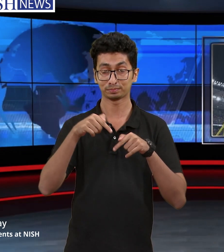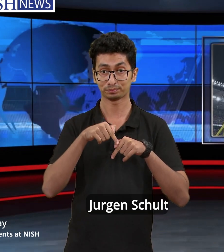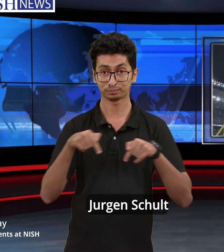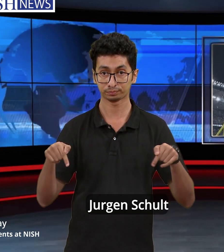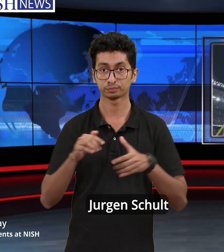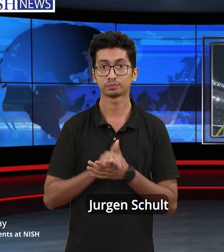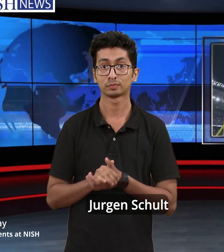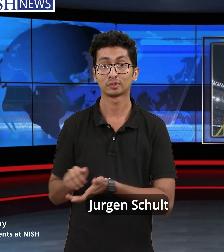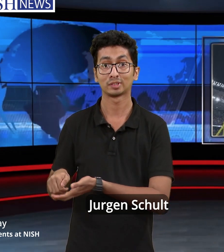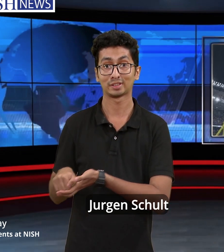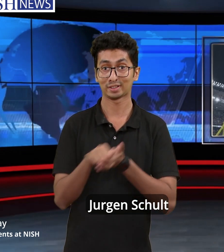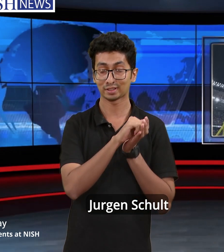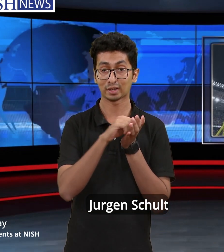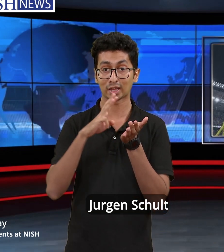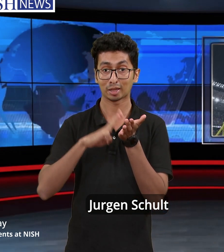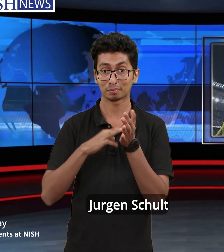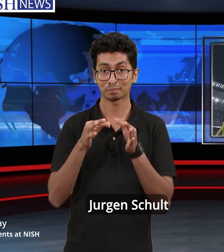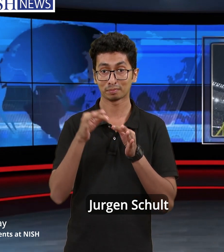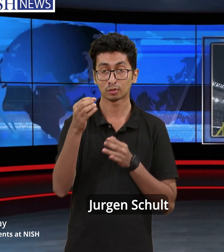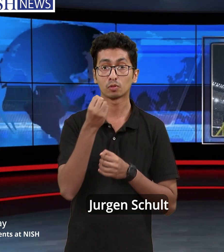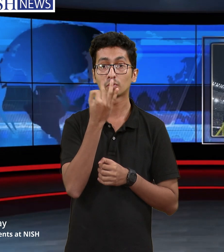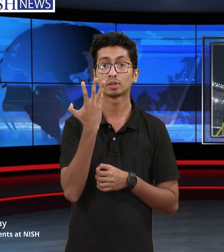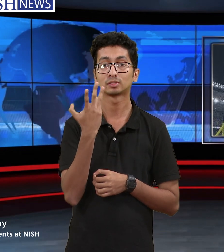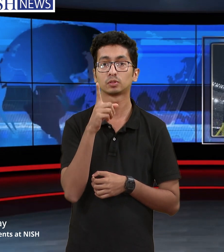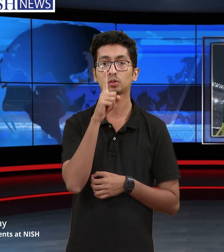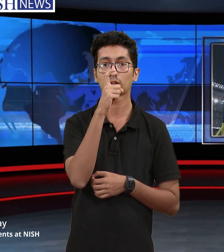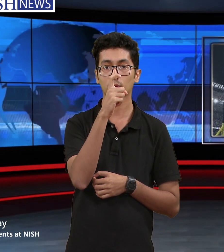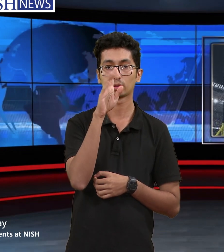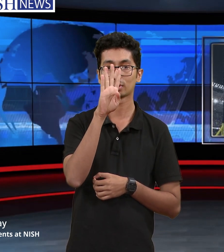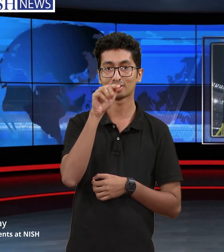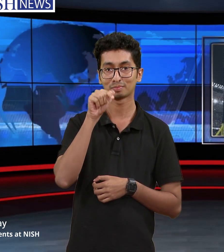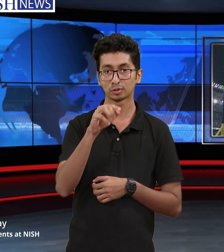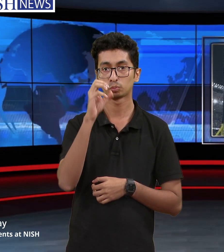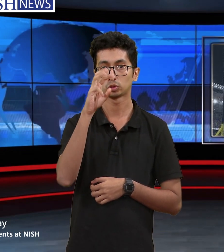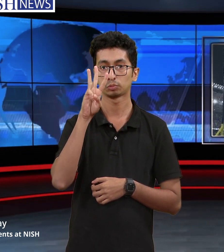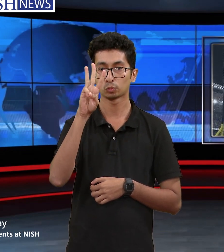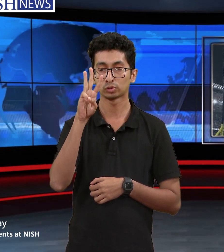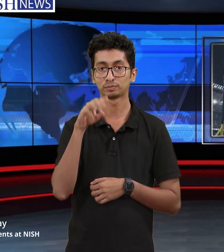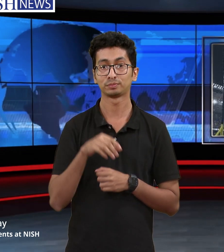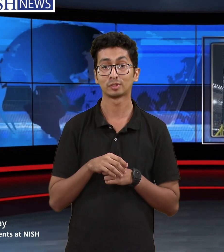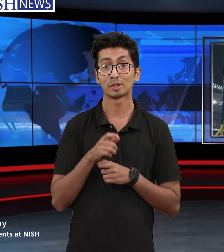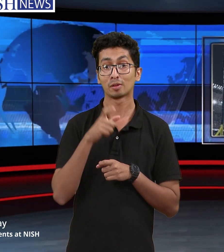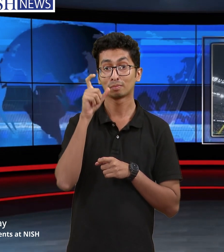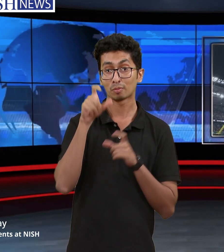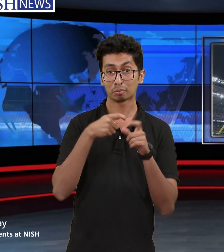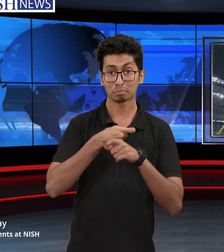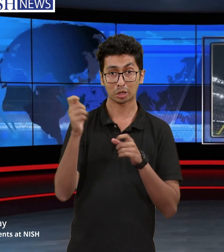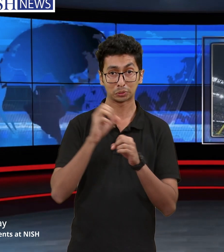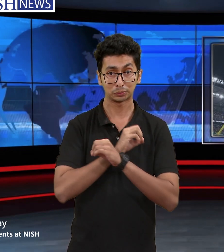Oklahoma Throw Series World Invitational meeting in Ramona on April 14. The Lithuanian's throw of